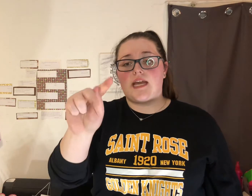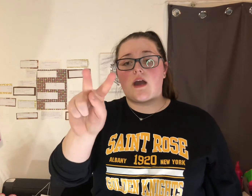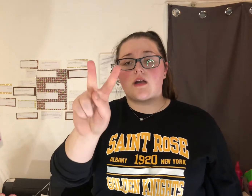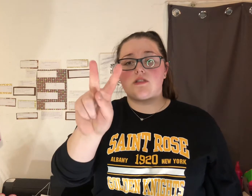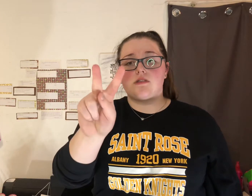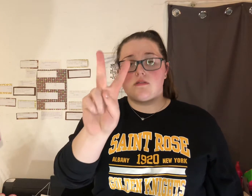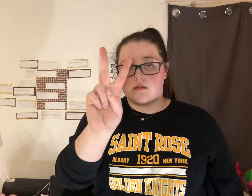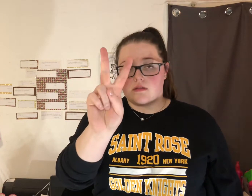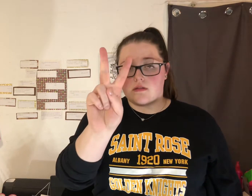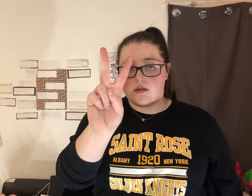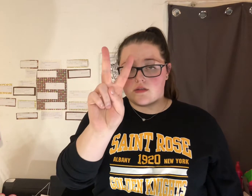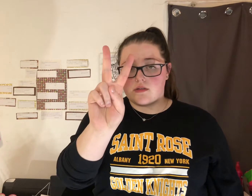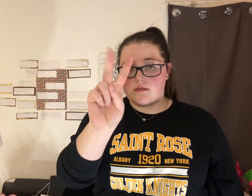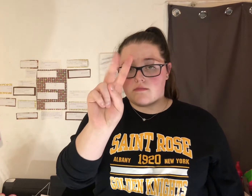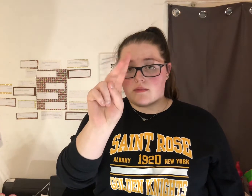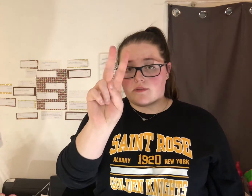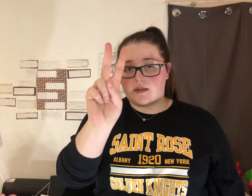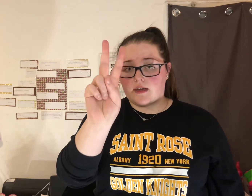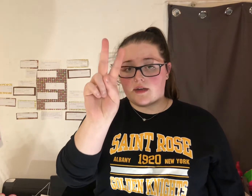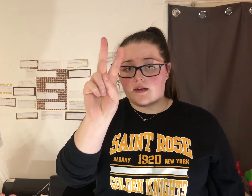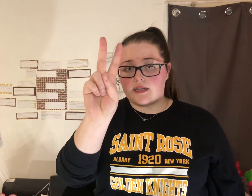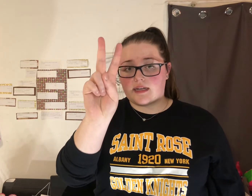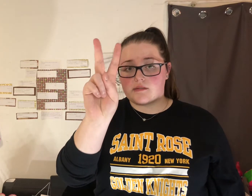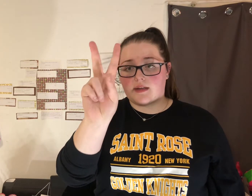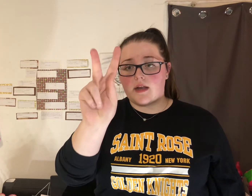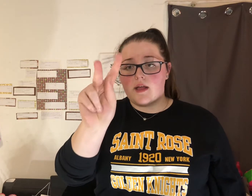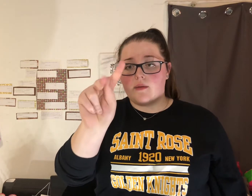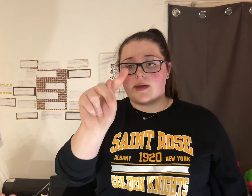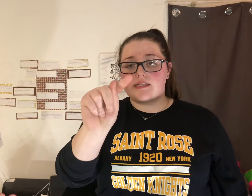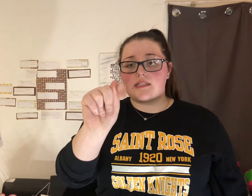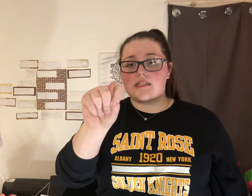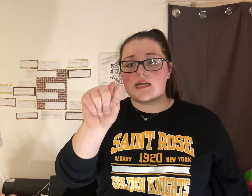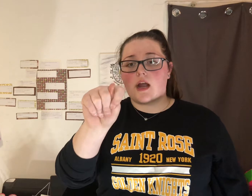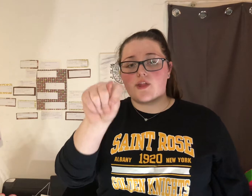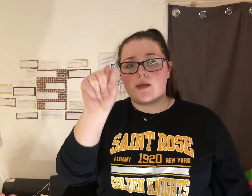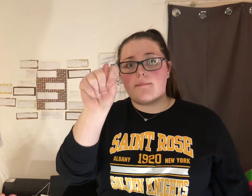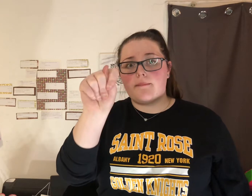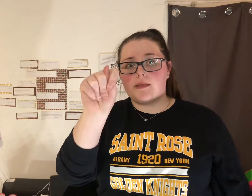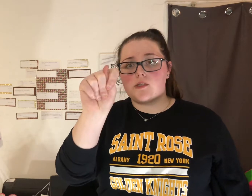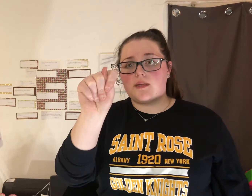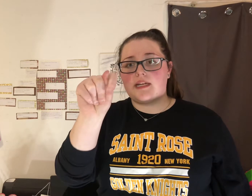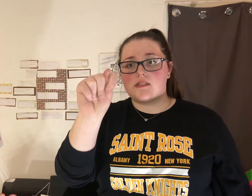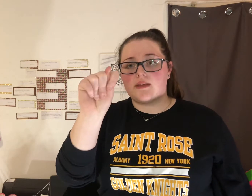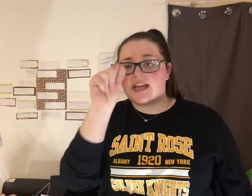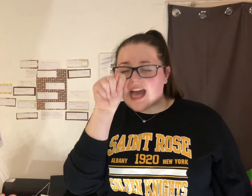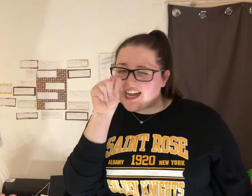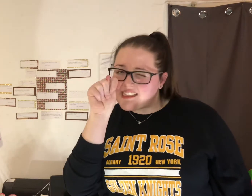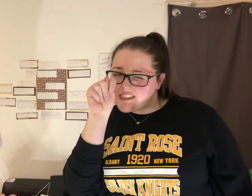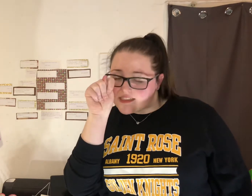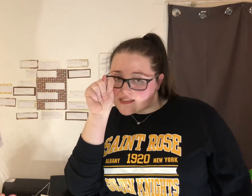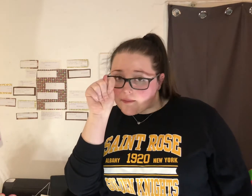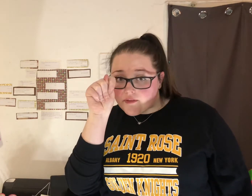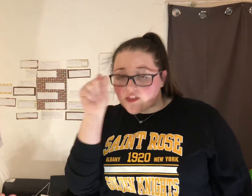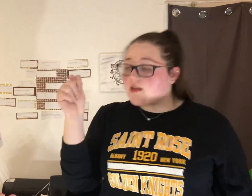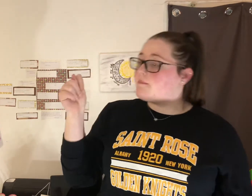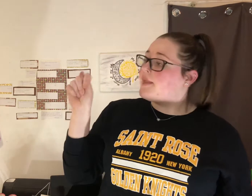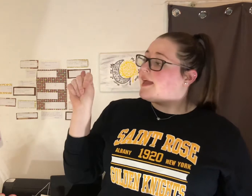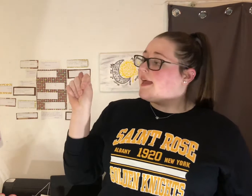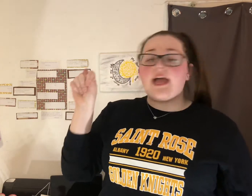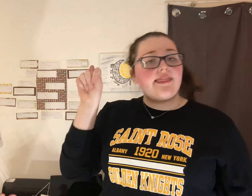our middle finger and our index finger. We're going to stick our thumb in between it so we can kind of see the tip of our thumb. And this